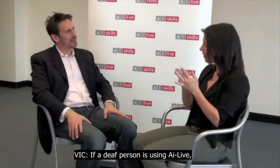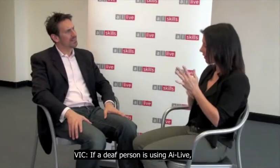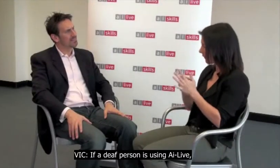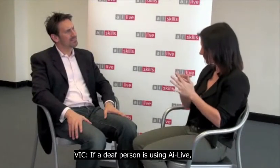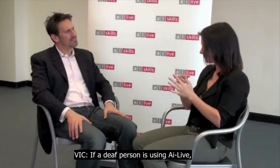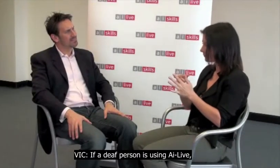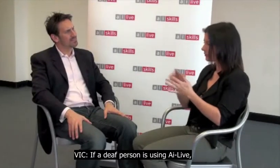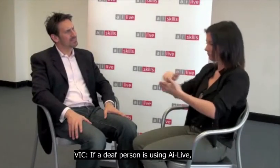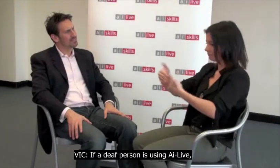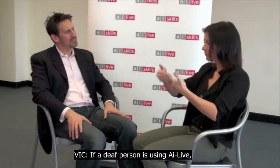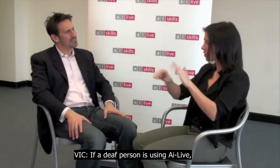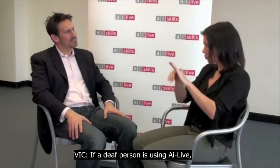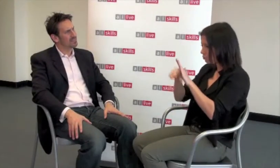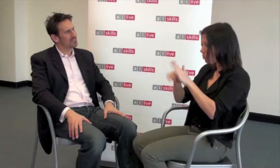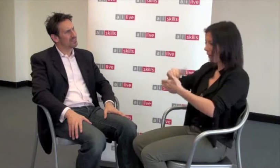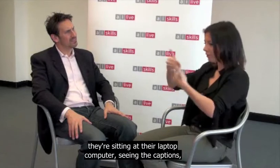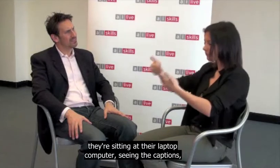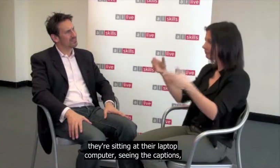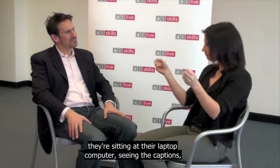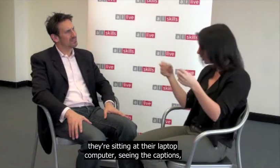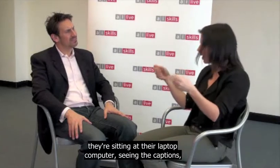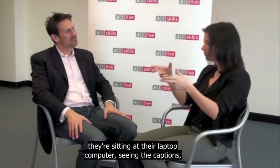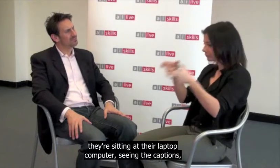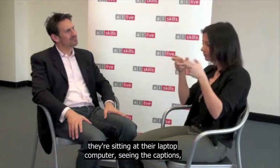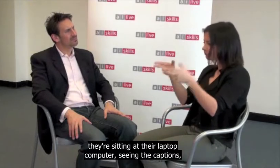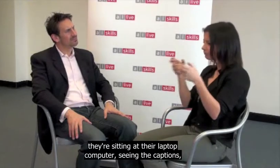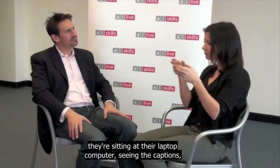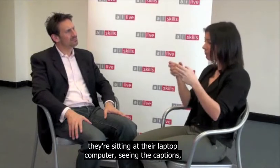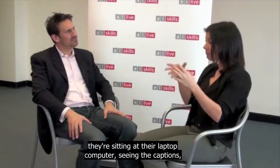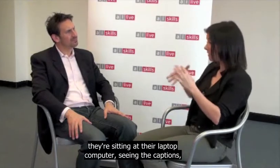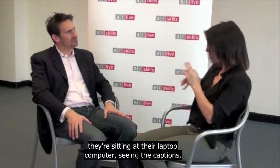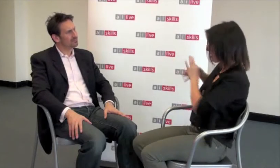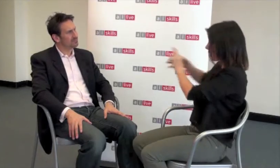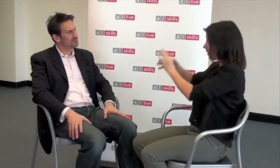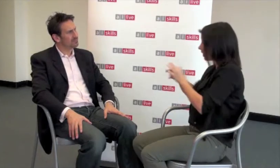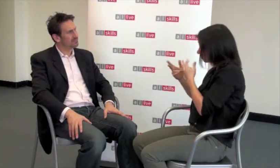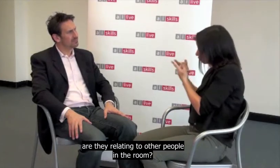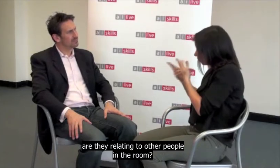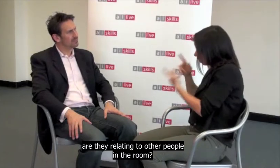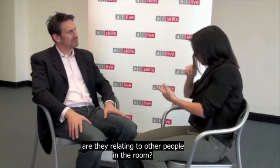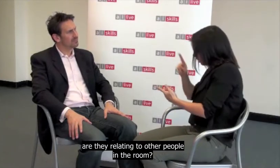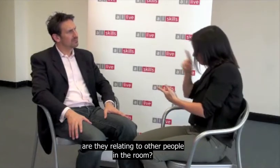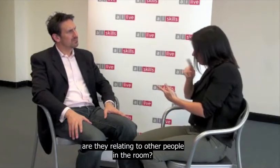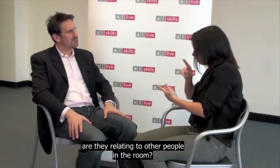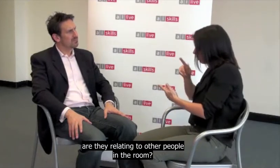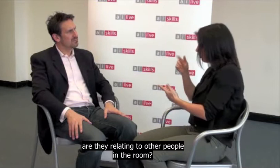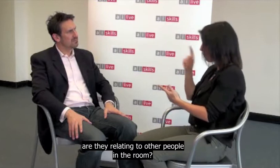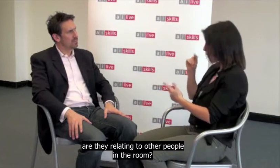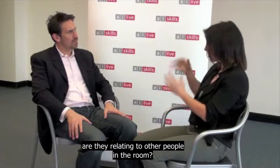person is using AI Live, they're sitting at their laptop computer seeing the captions, are they relating to other people in the